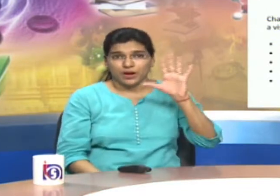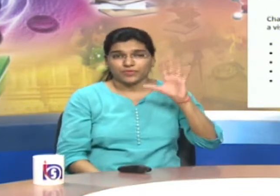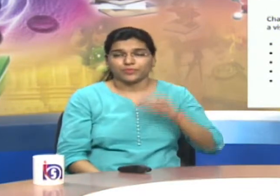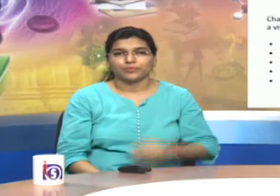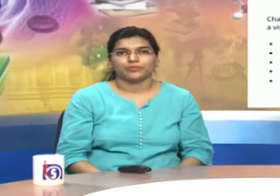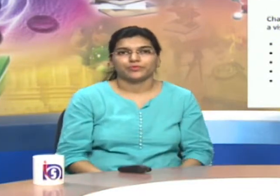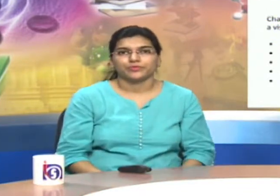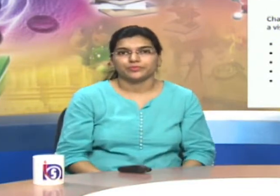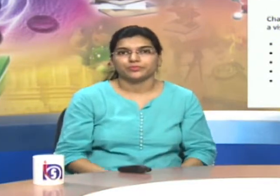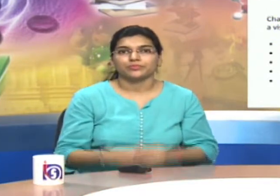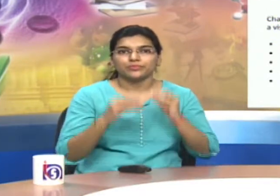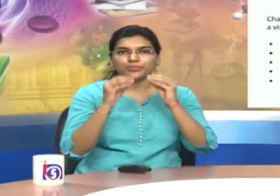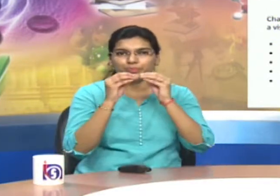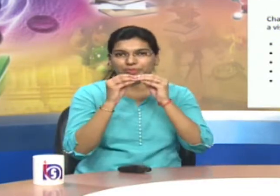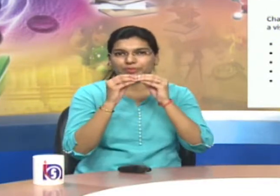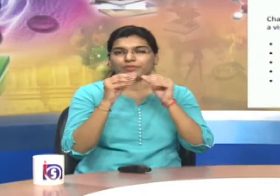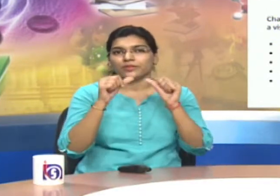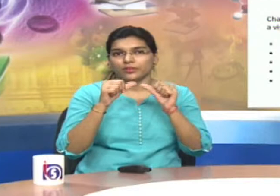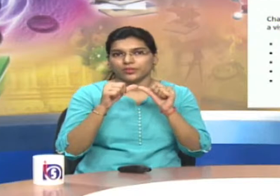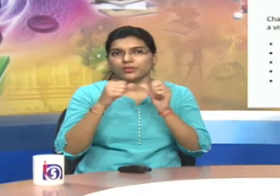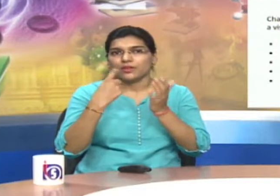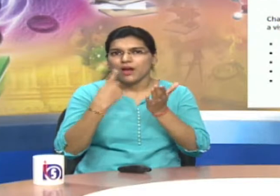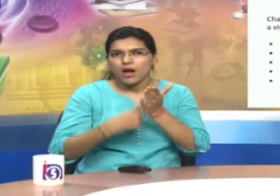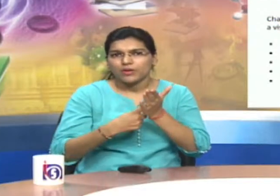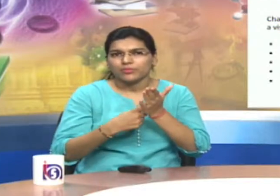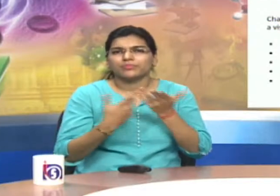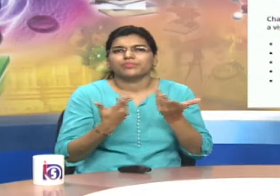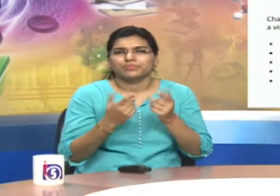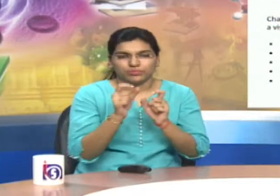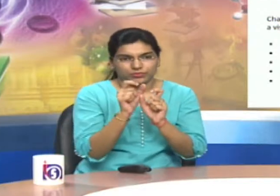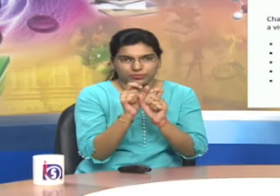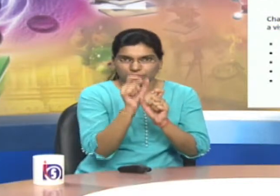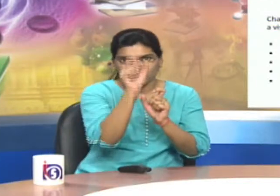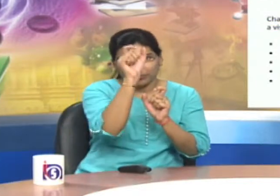The fourth is bar chart.